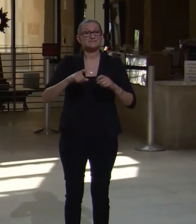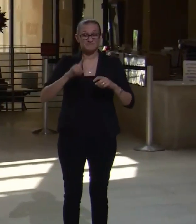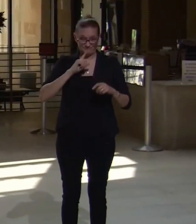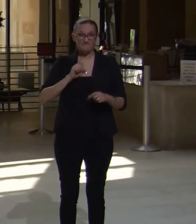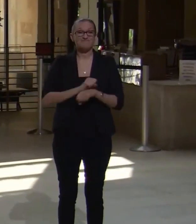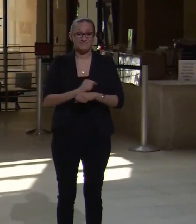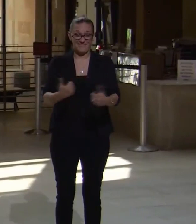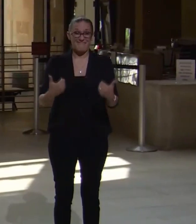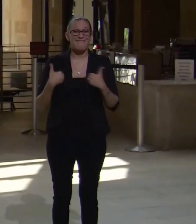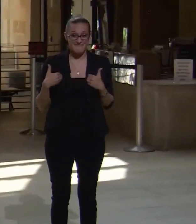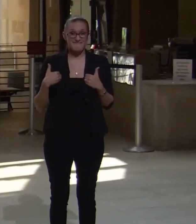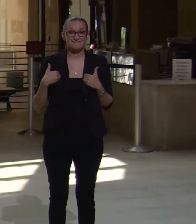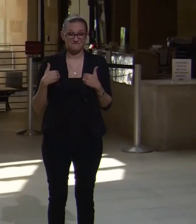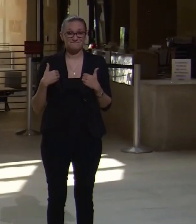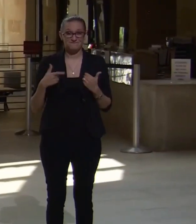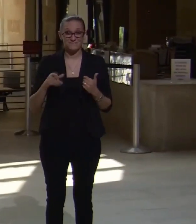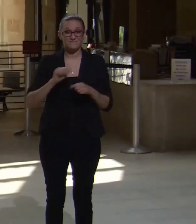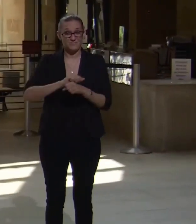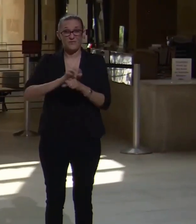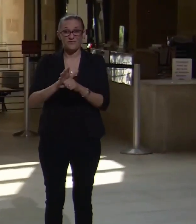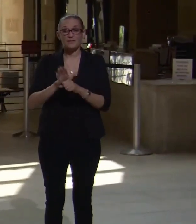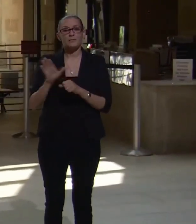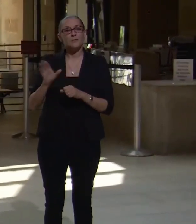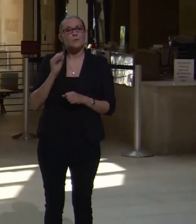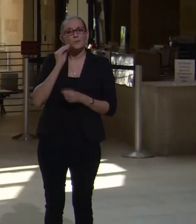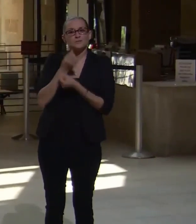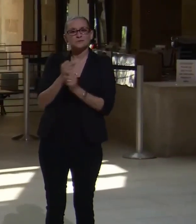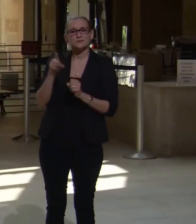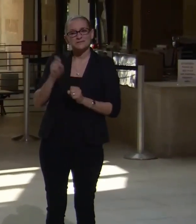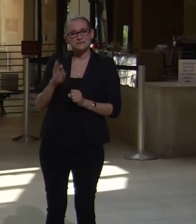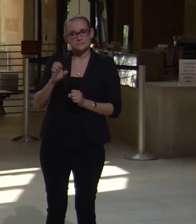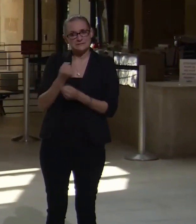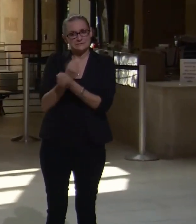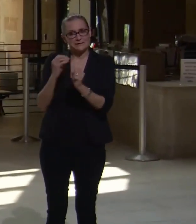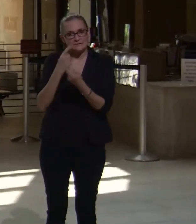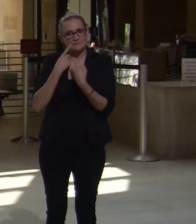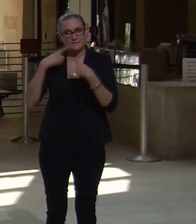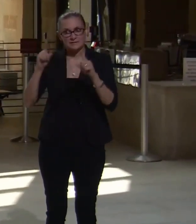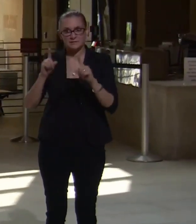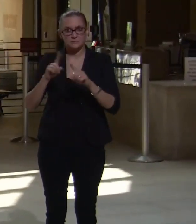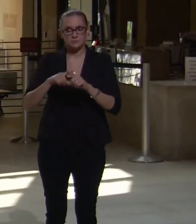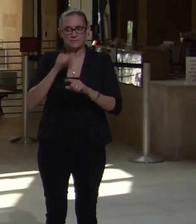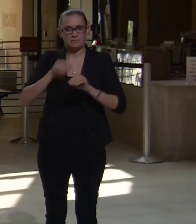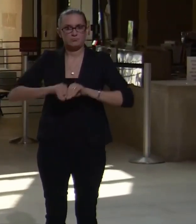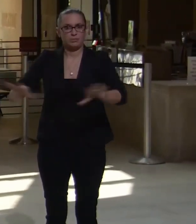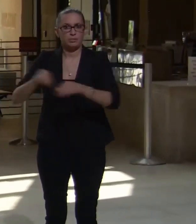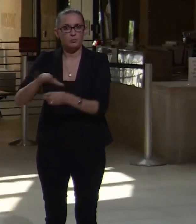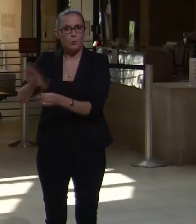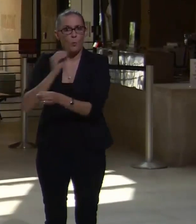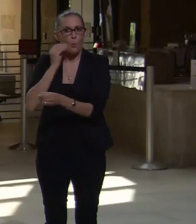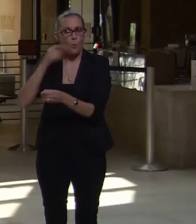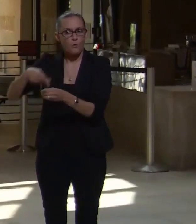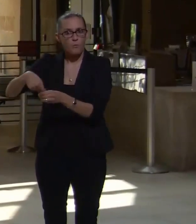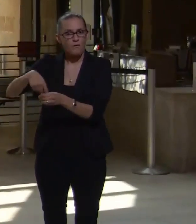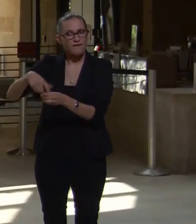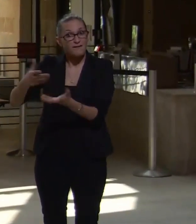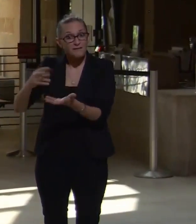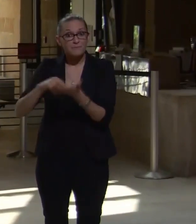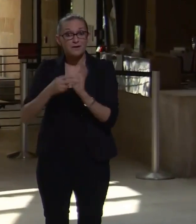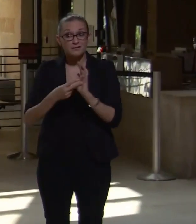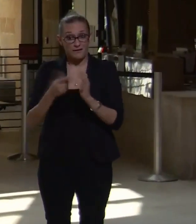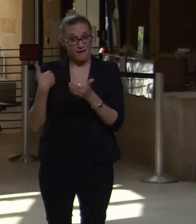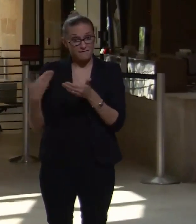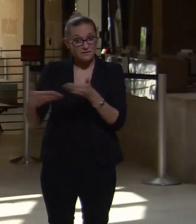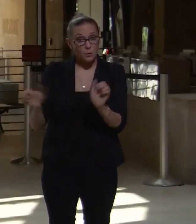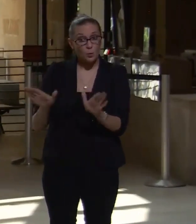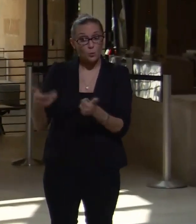home situation needs to be safe. It needs to be effective at preventing spread even within the home. So some of those things involve, is there a